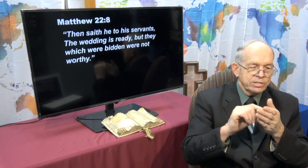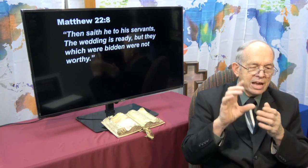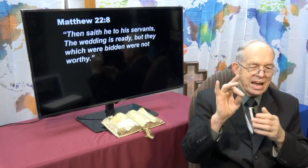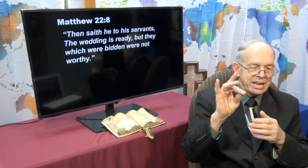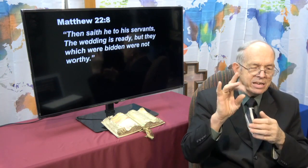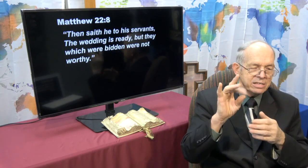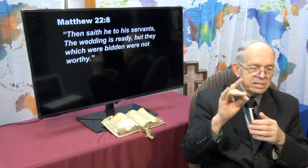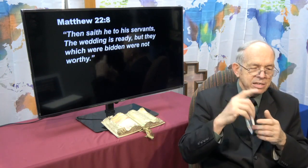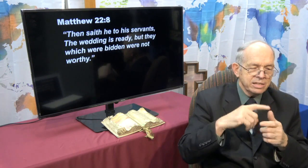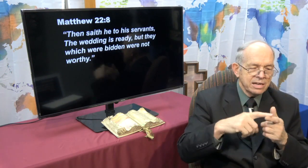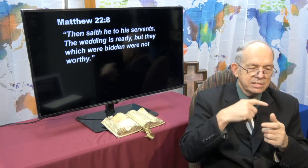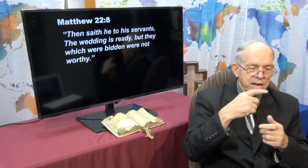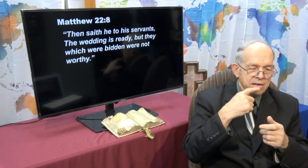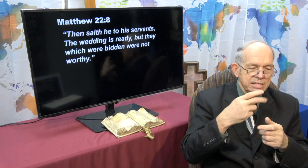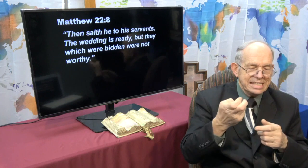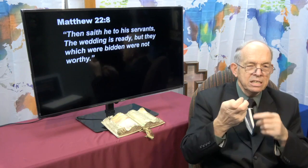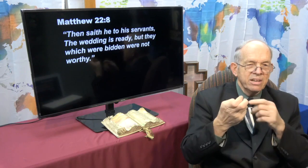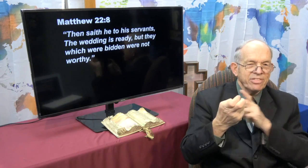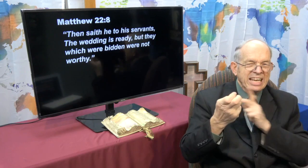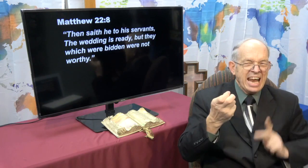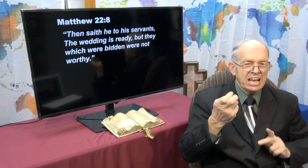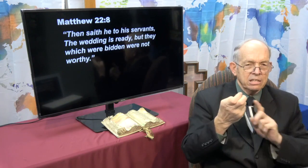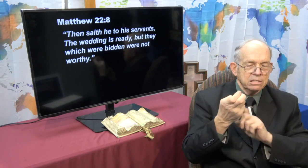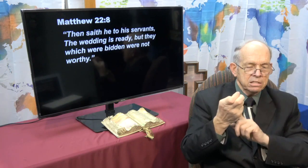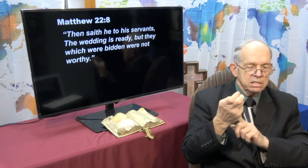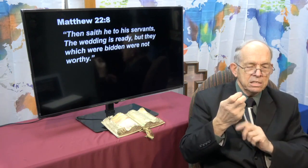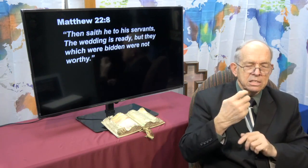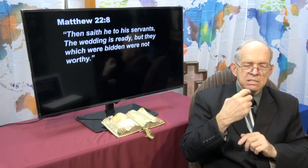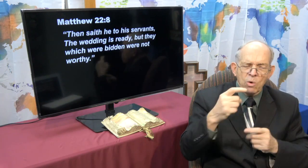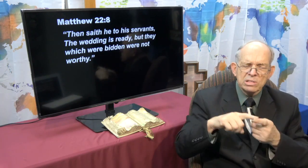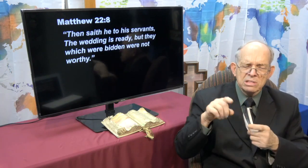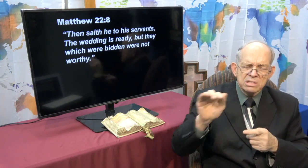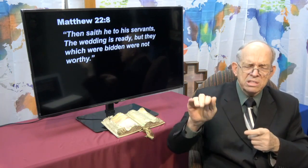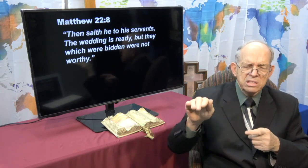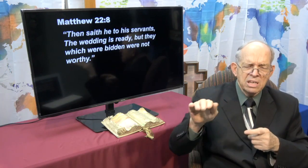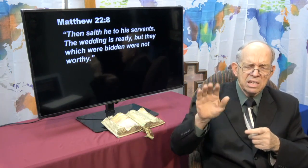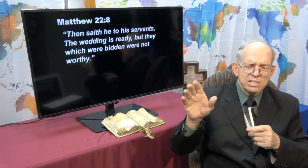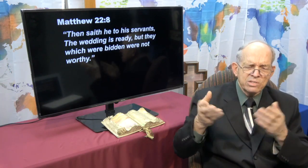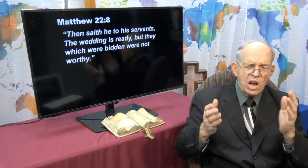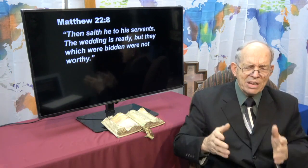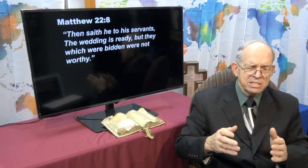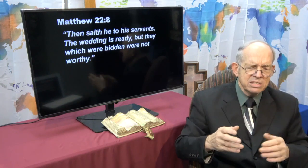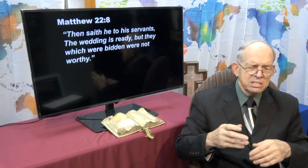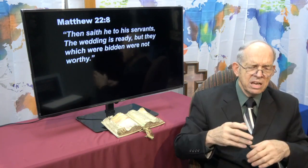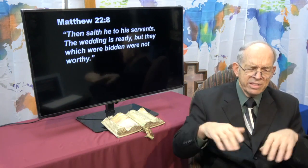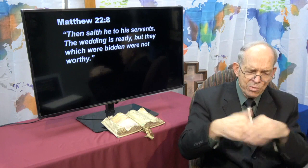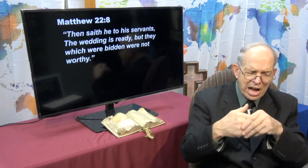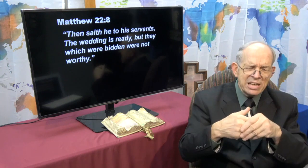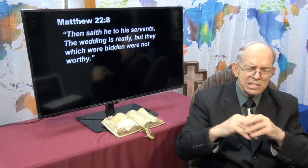Verse 8, then say he the king. So he is servants. The ready is